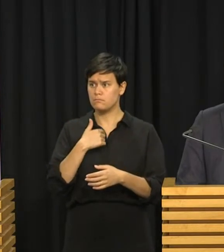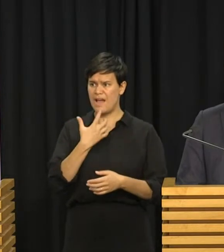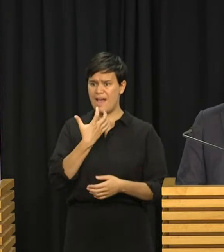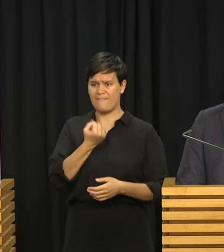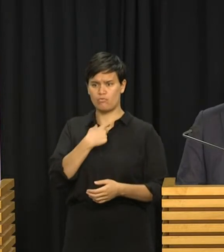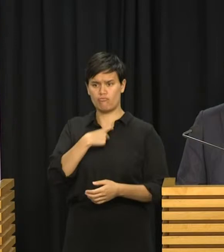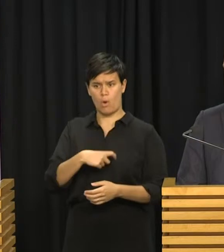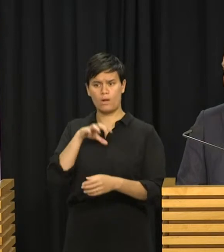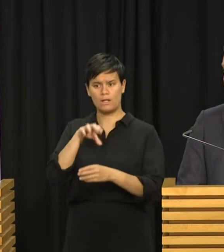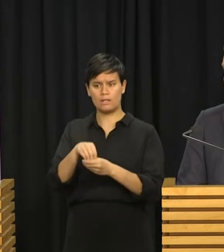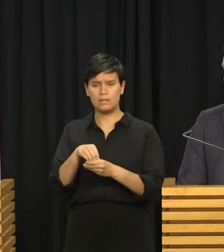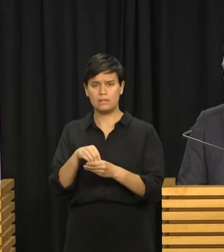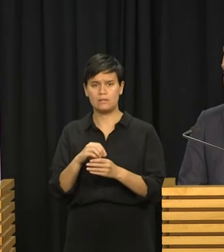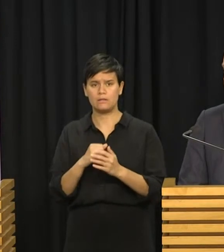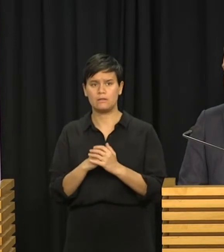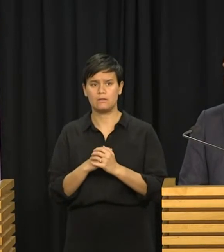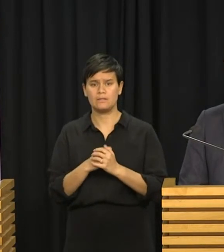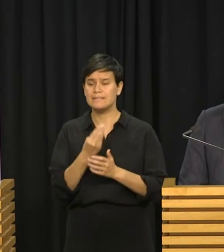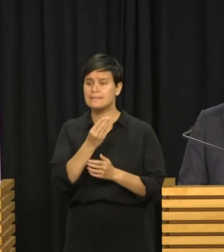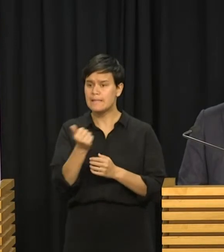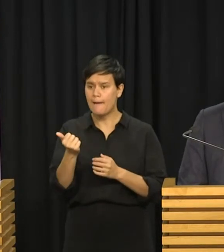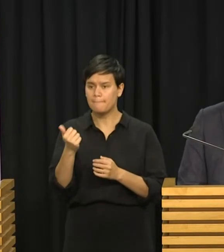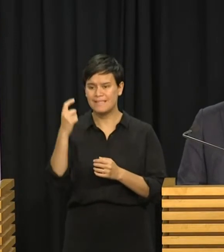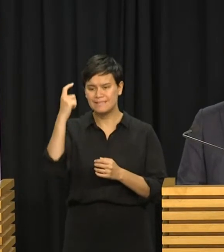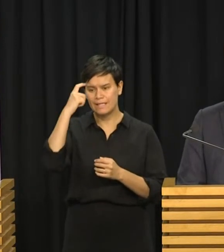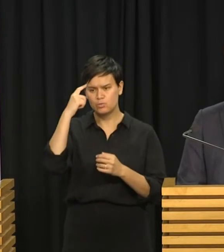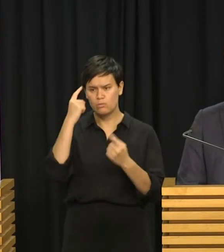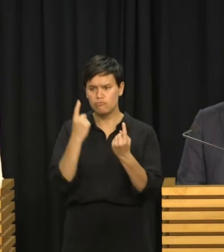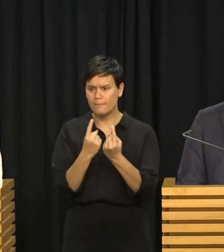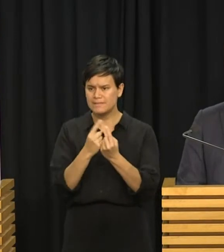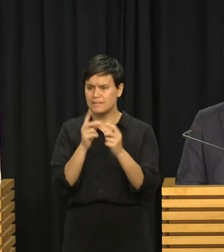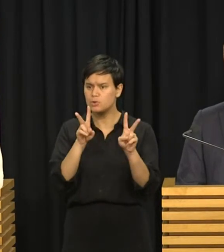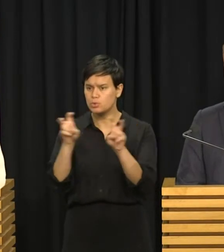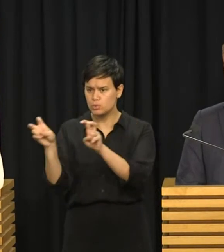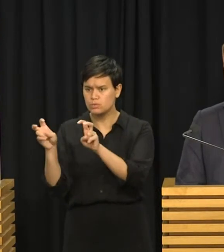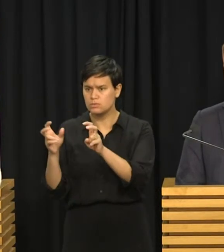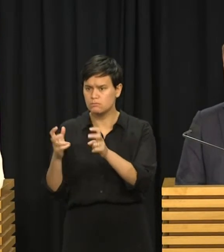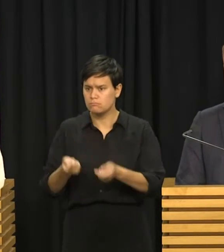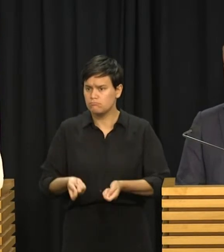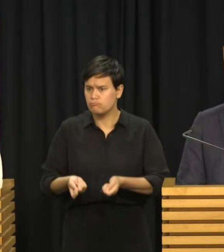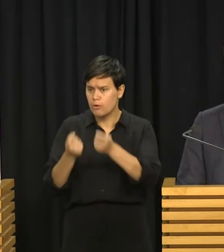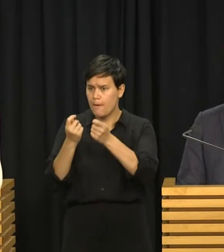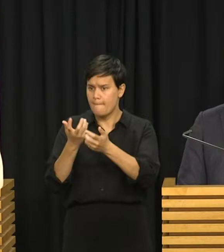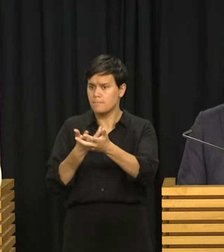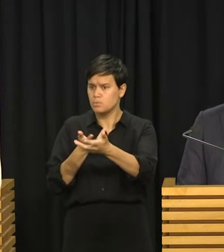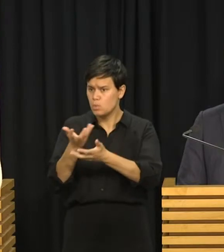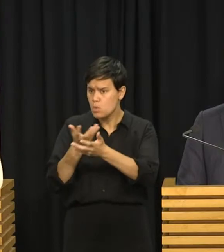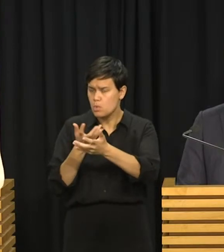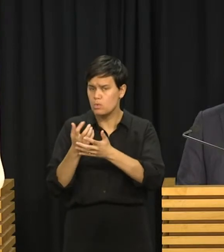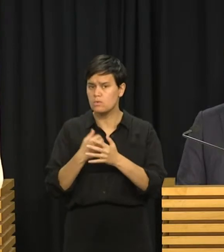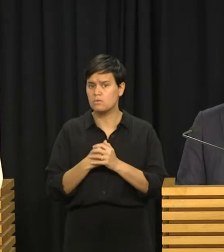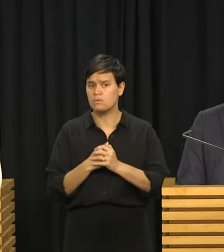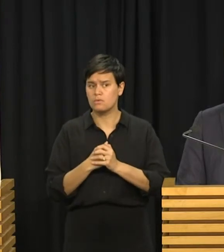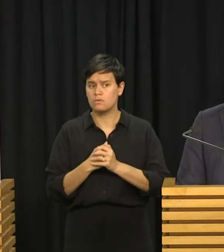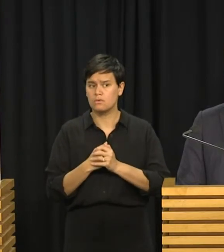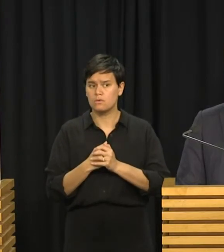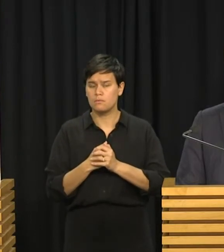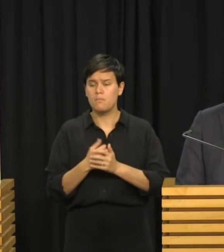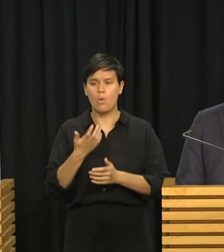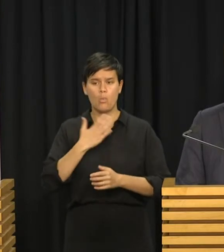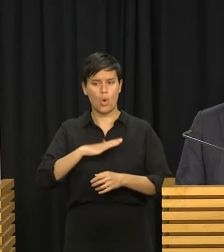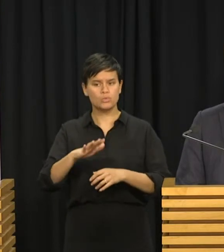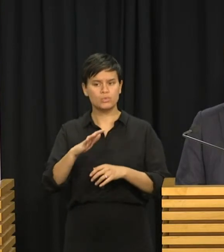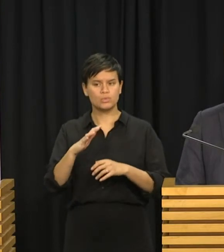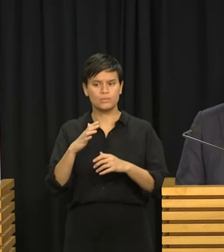within TRIPS to deal with some of the IP issues that are being raised. So what we're trying to do is proactively find a way through where we can build